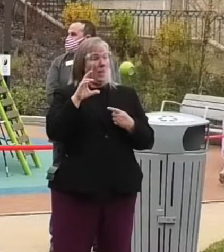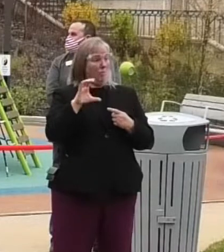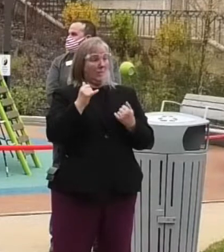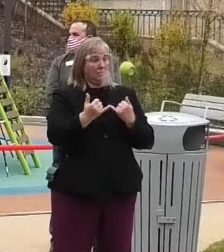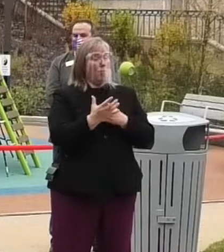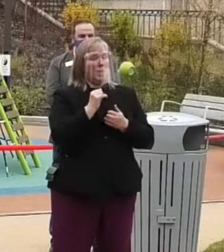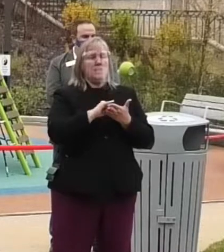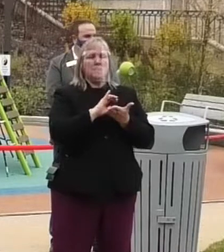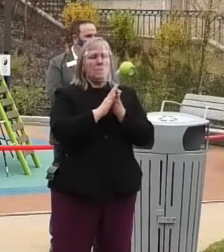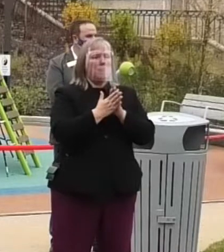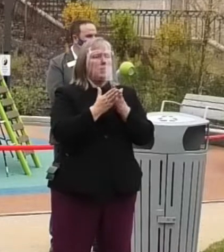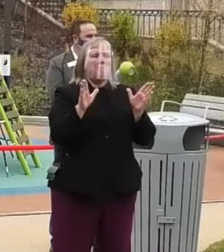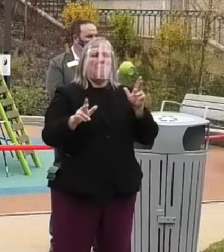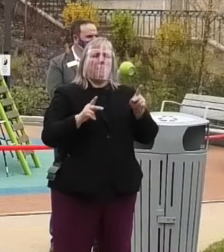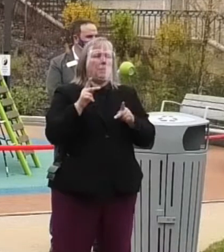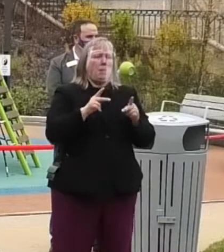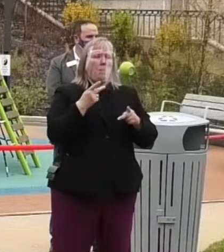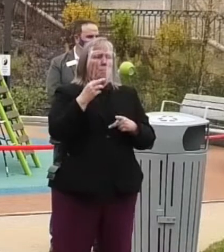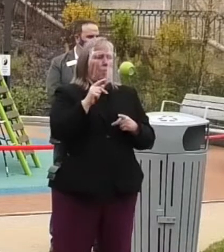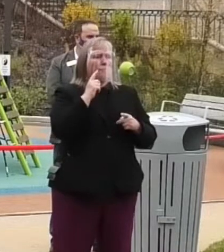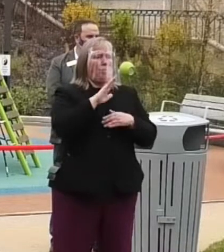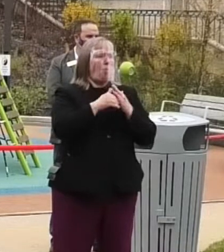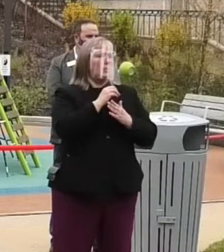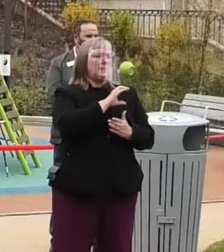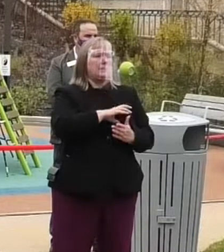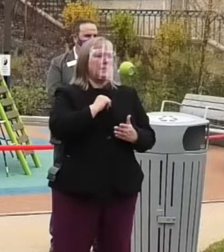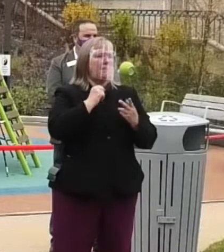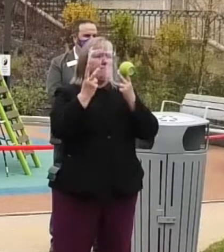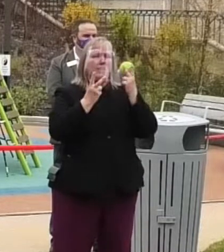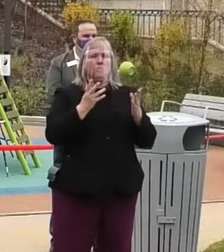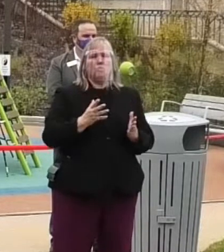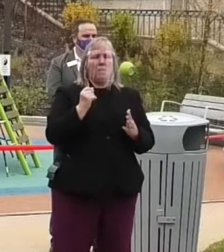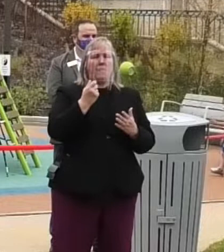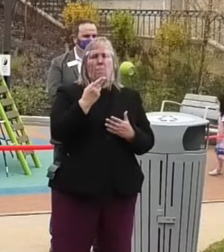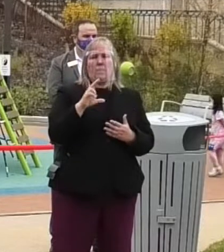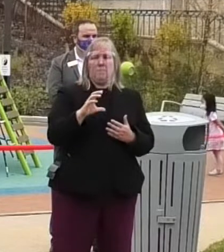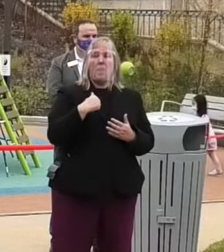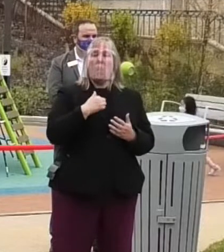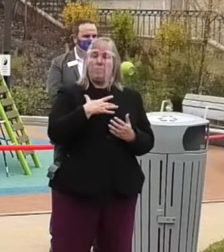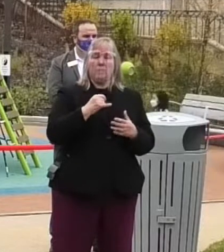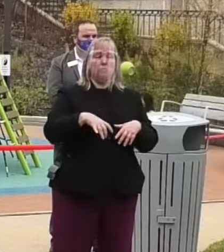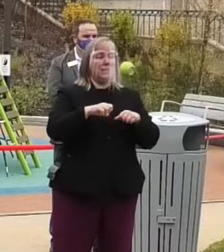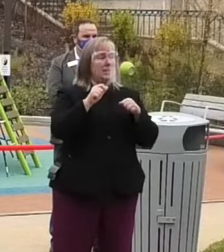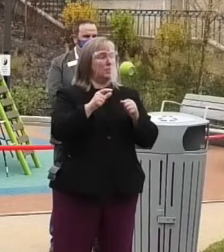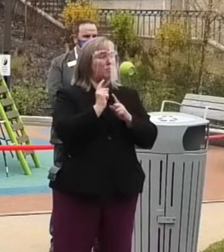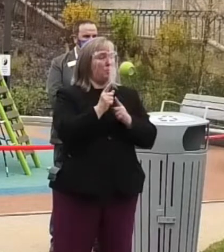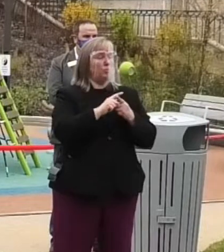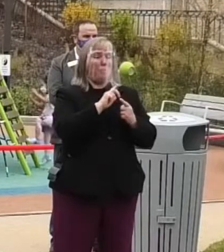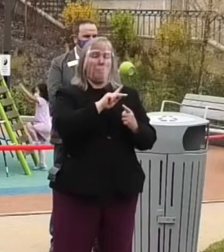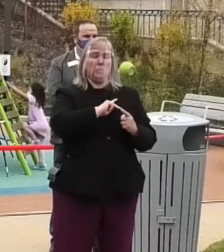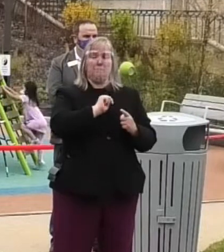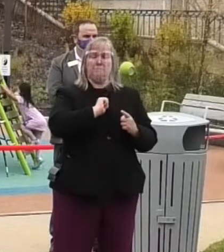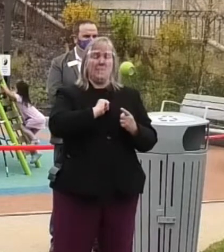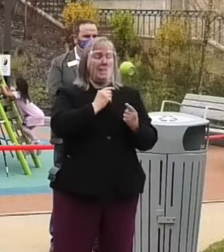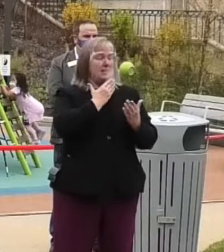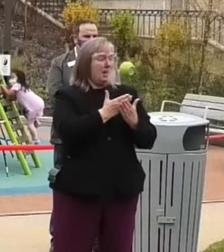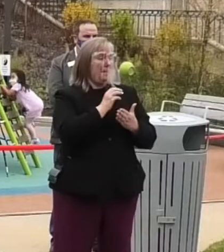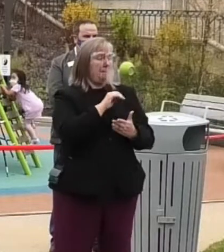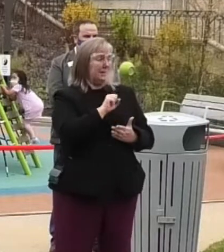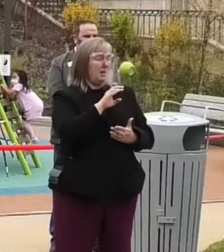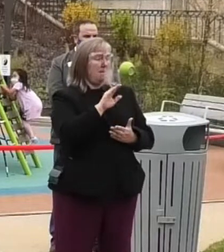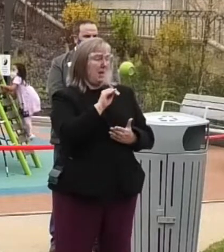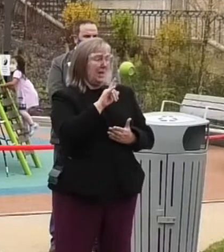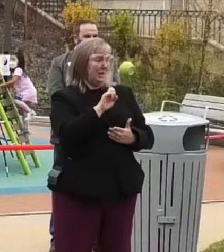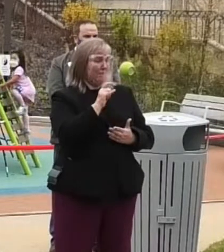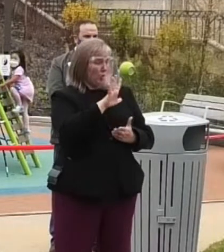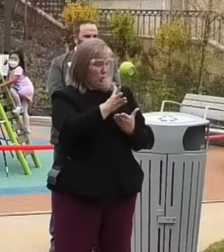for all the citizens and visitors of Howard County. I would like to take this moment to personally thank Ms. Bailey for your